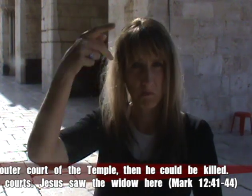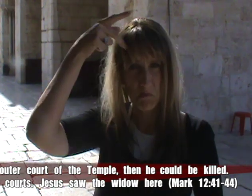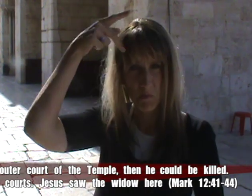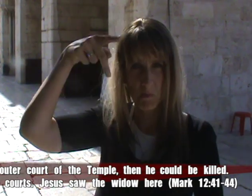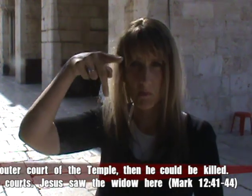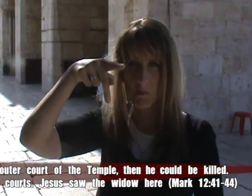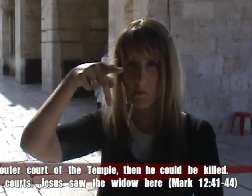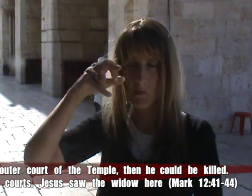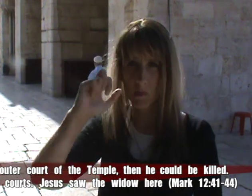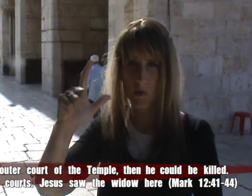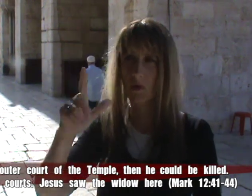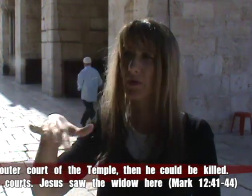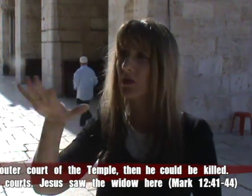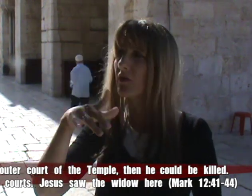then they could be killed.